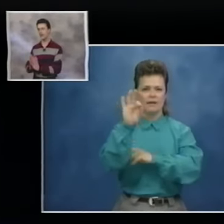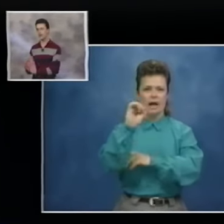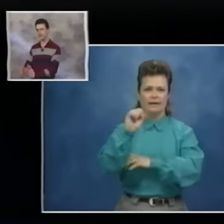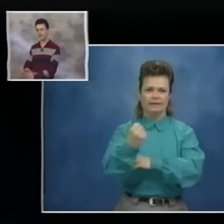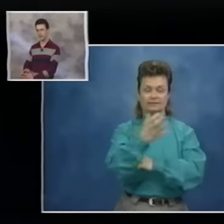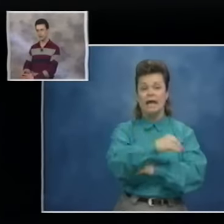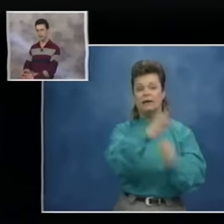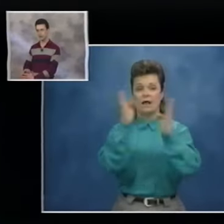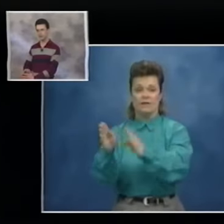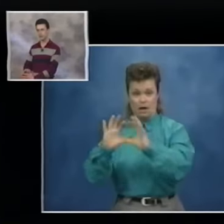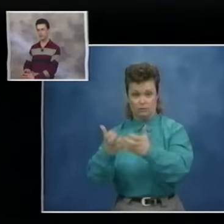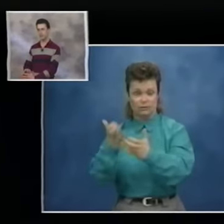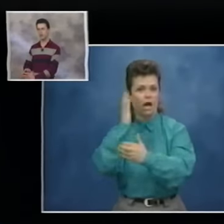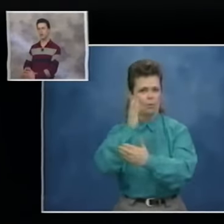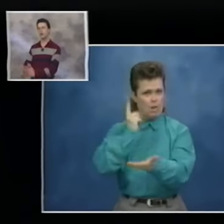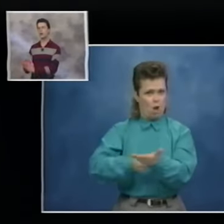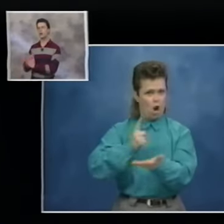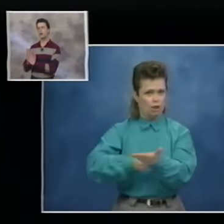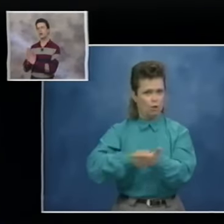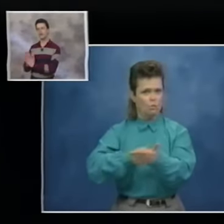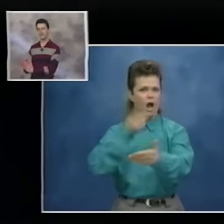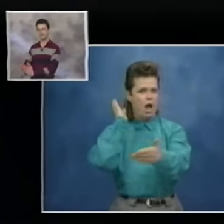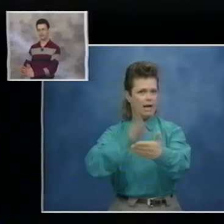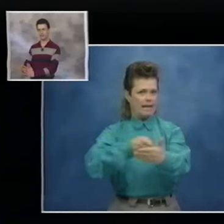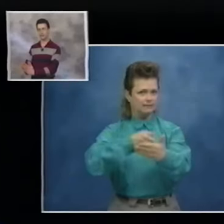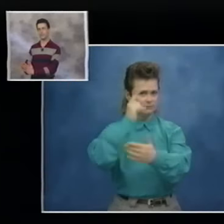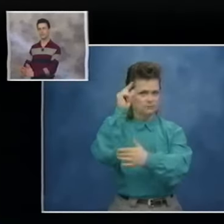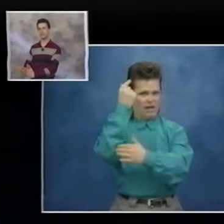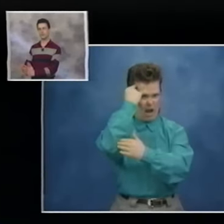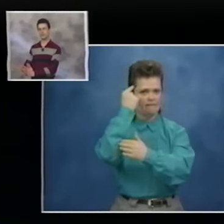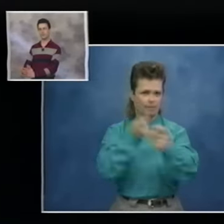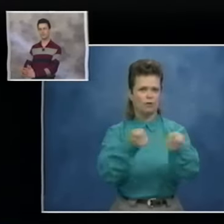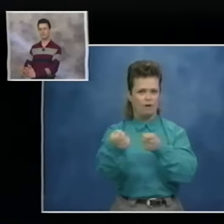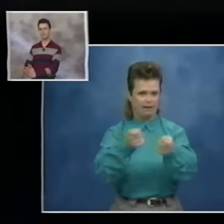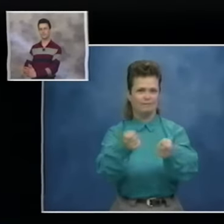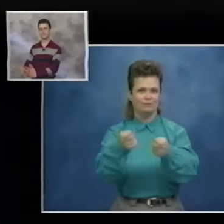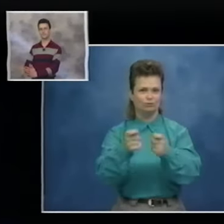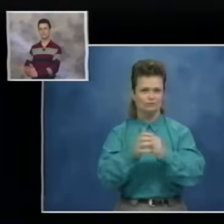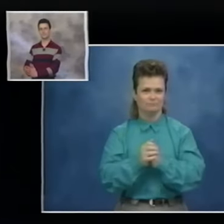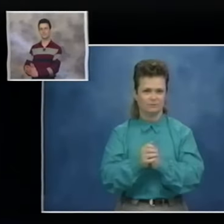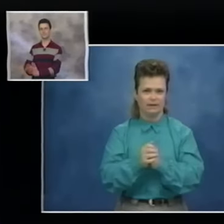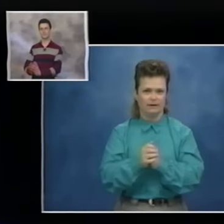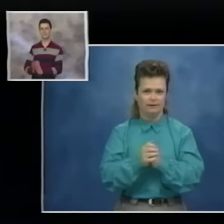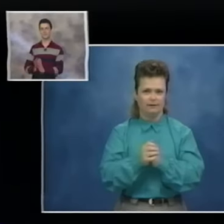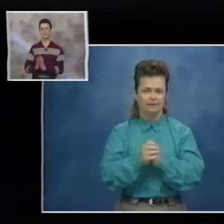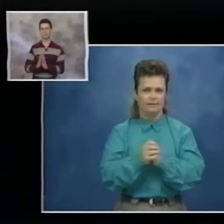and the other side will argue against government regulation.